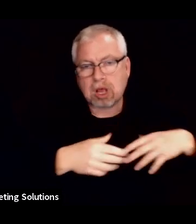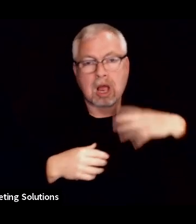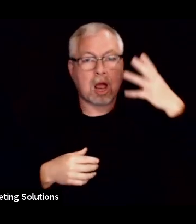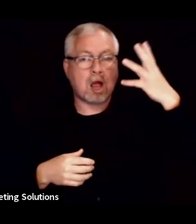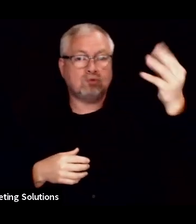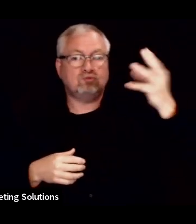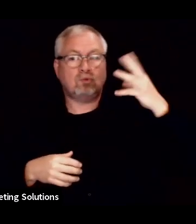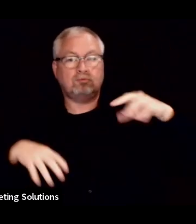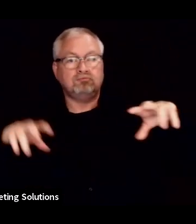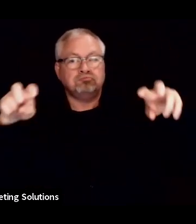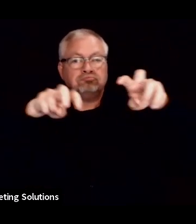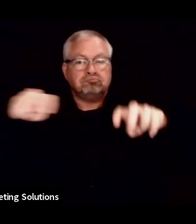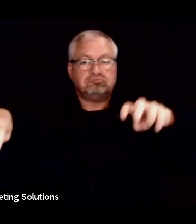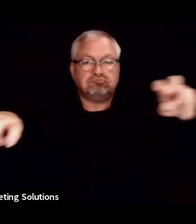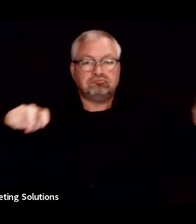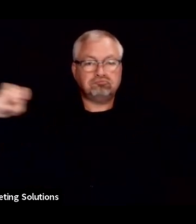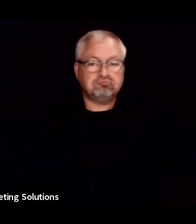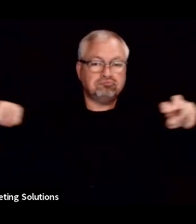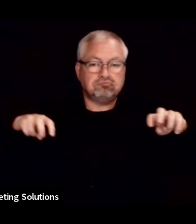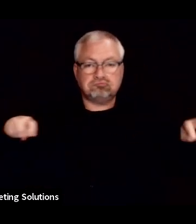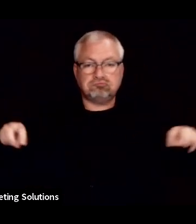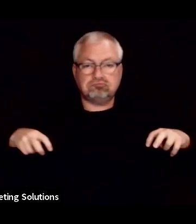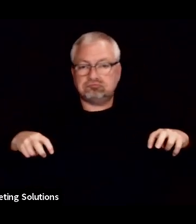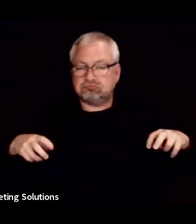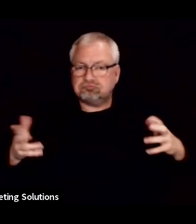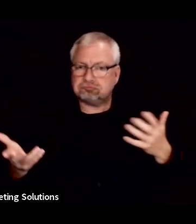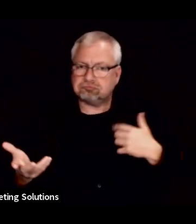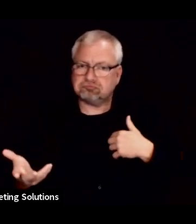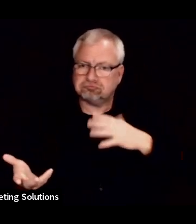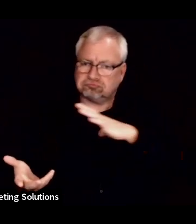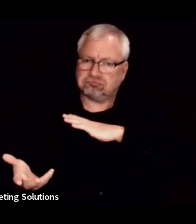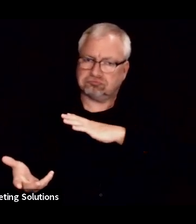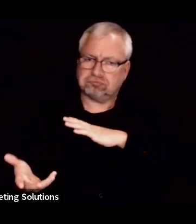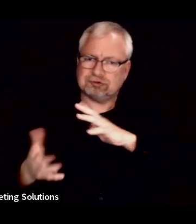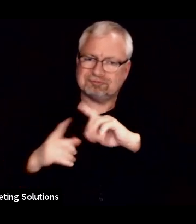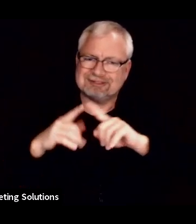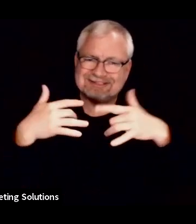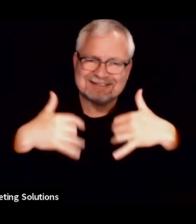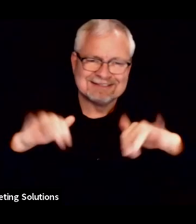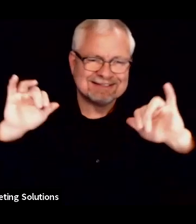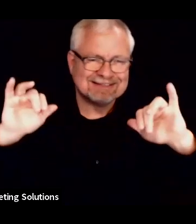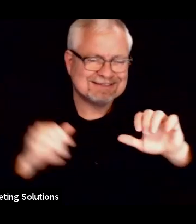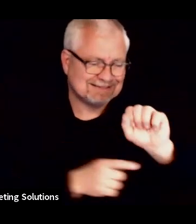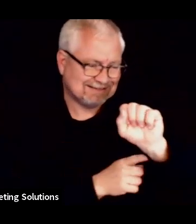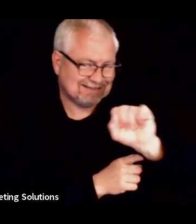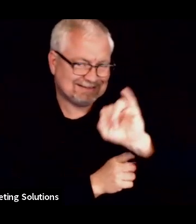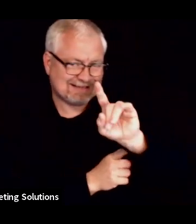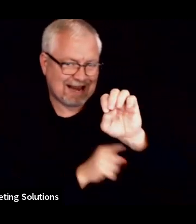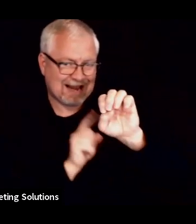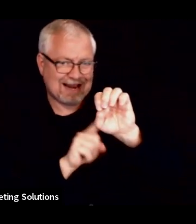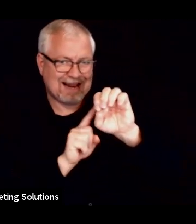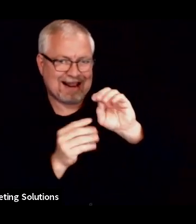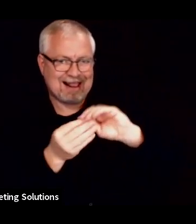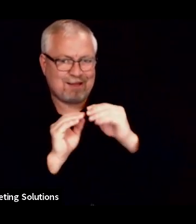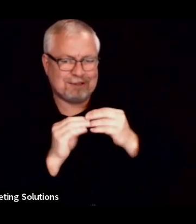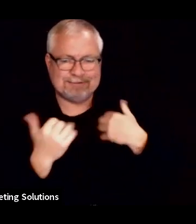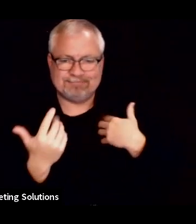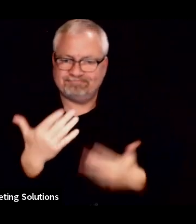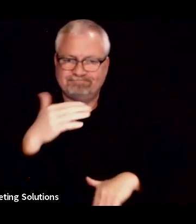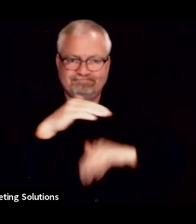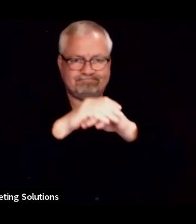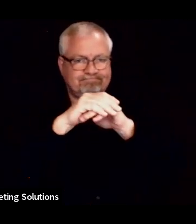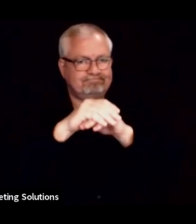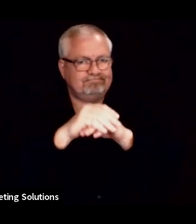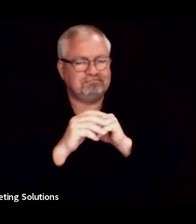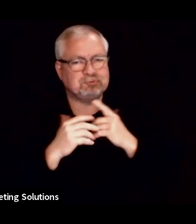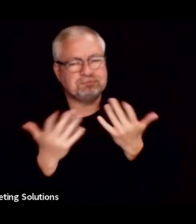those we believe should remain size limited and a reasonable size as well. So again, we'll be looking at the CDC guidance